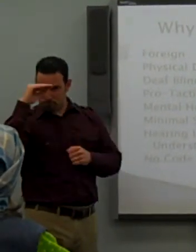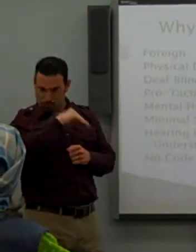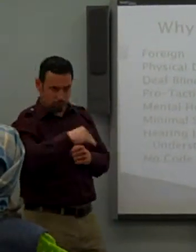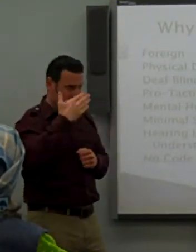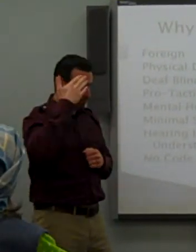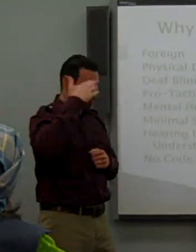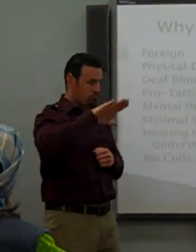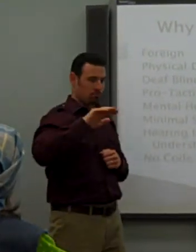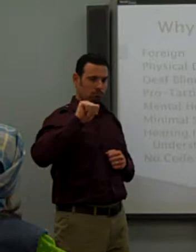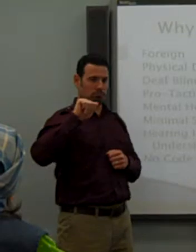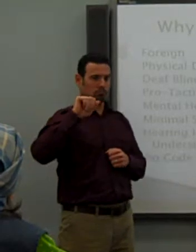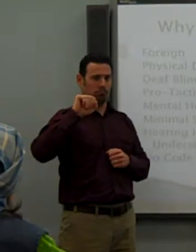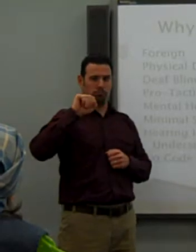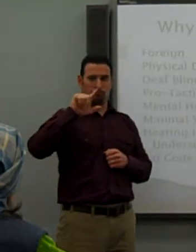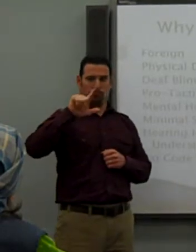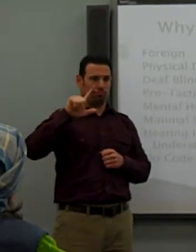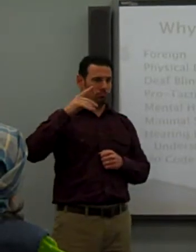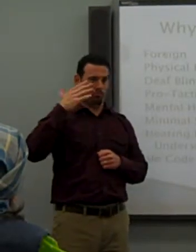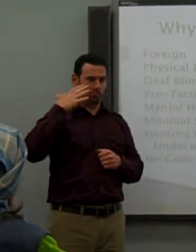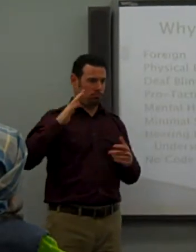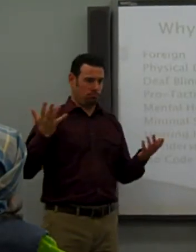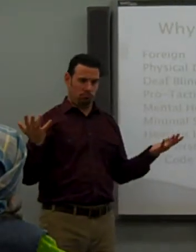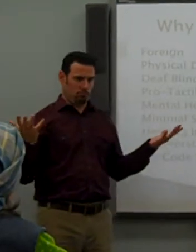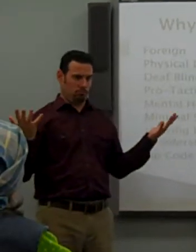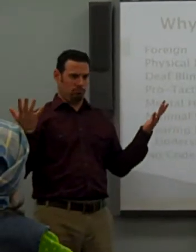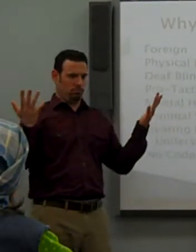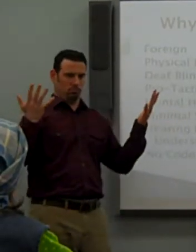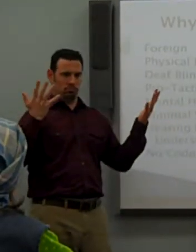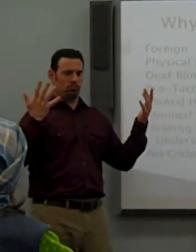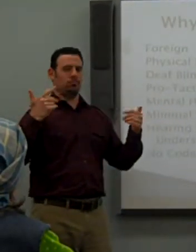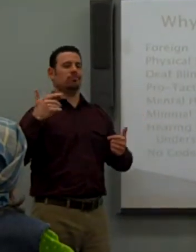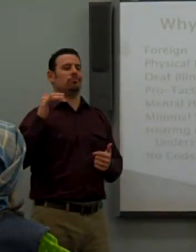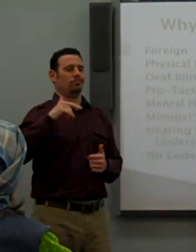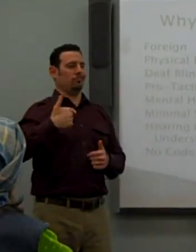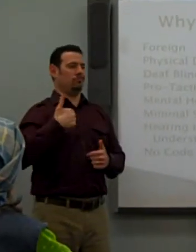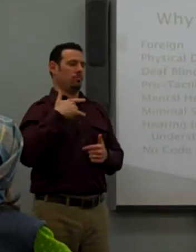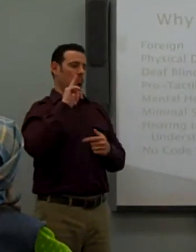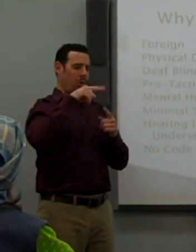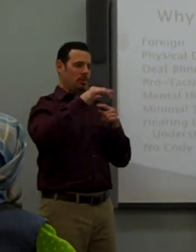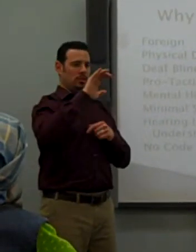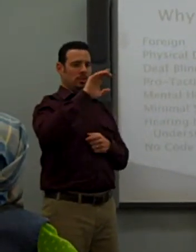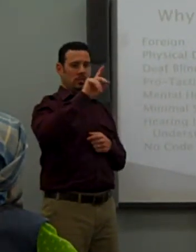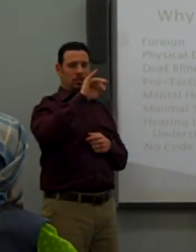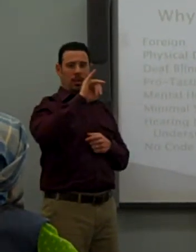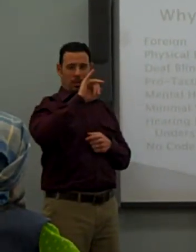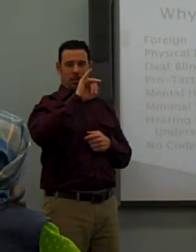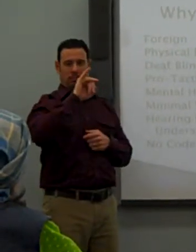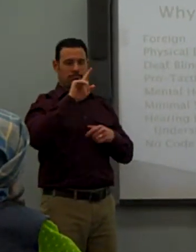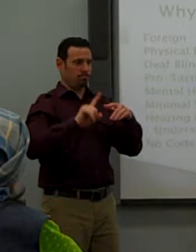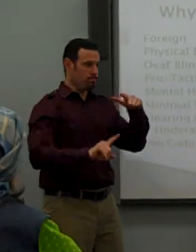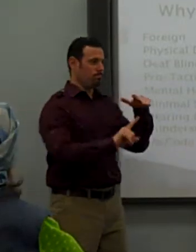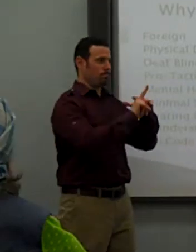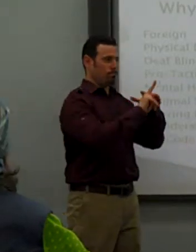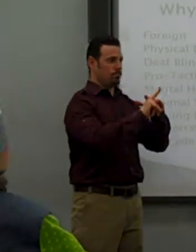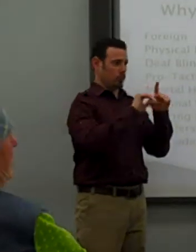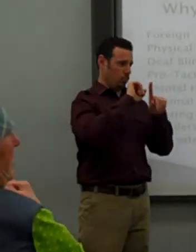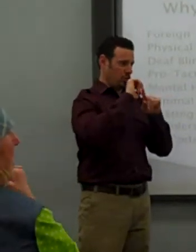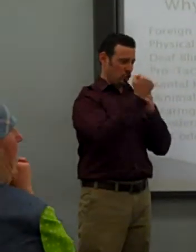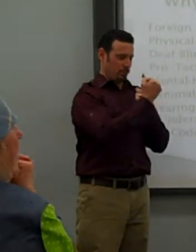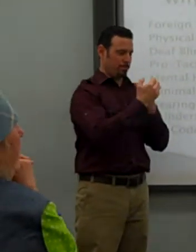Many times there are people who are from a different country. They might be using a different language, so we'll bring in a CDI